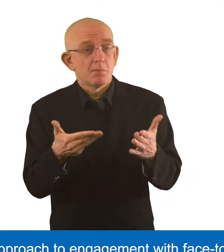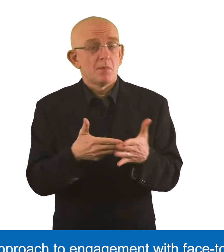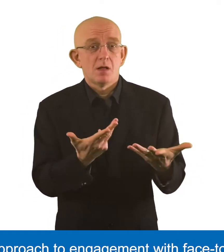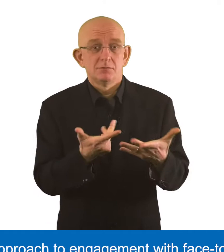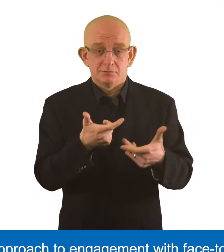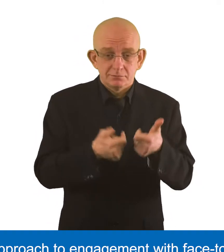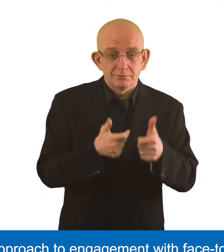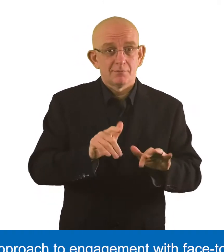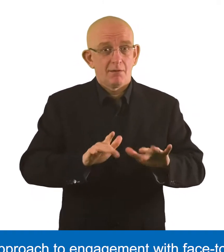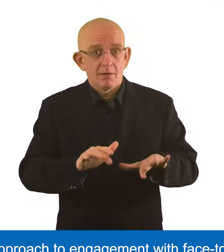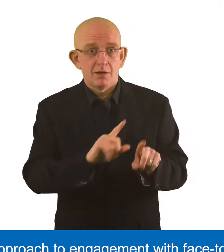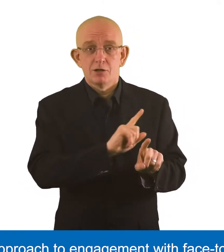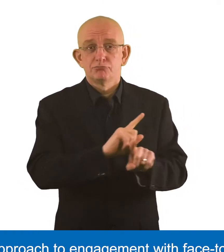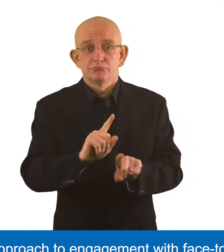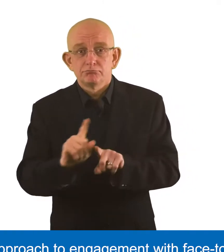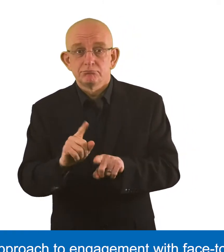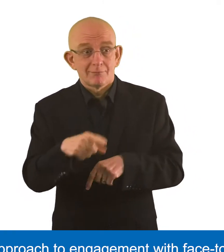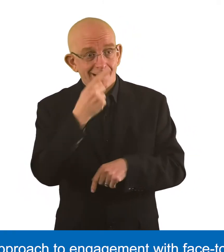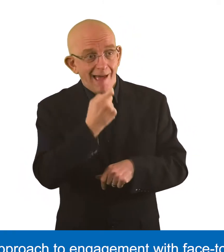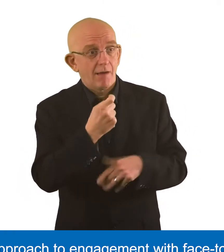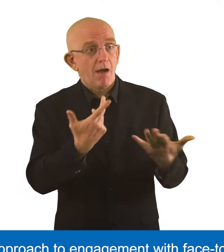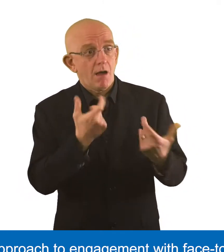other accessible methods.